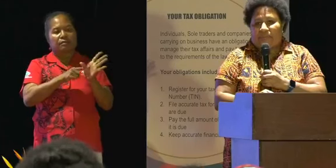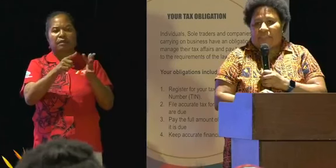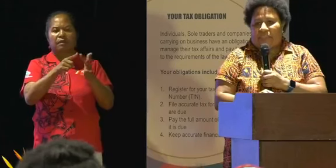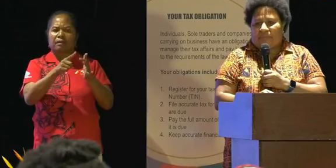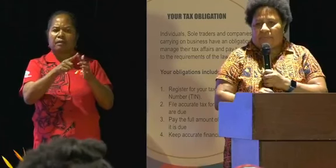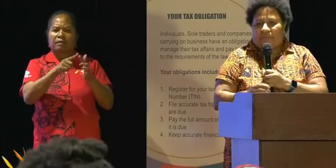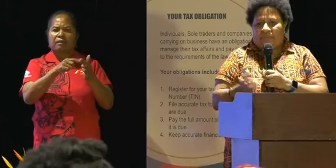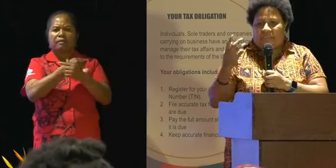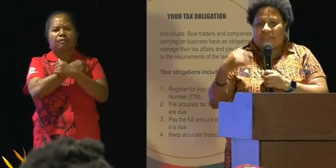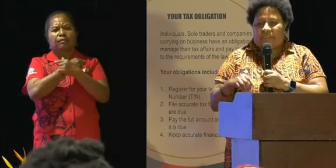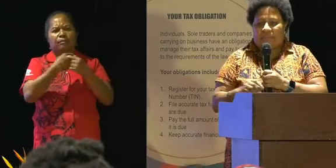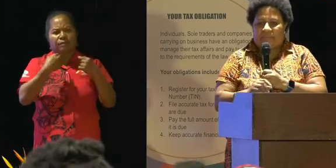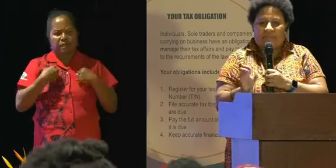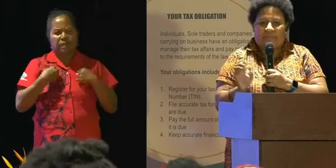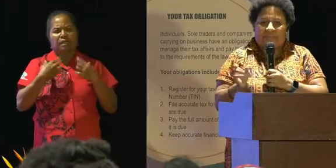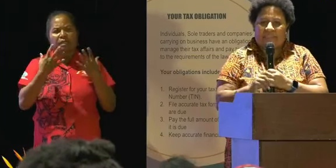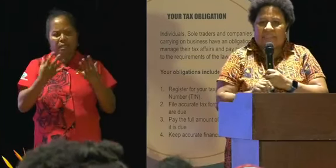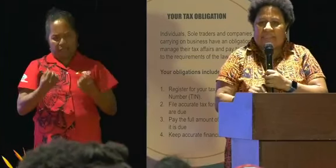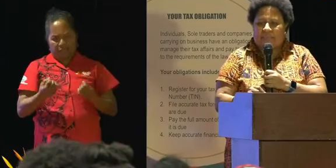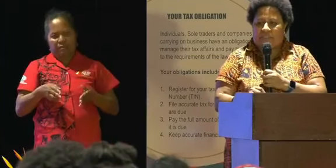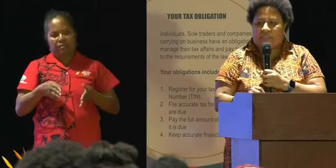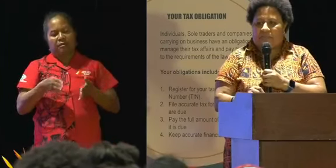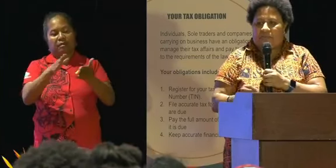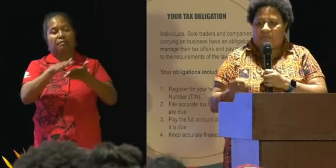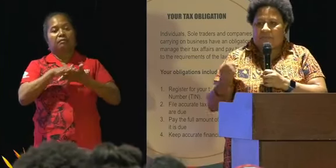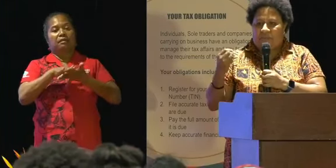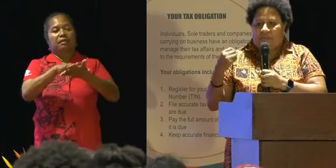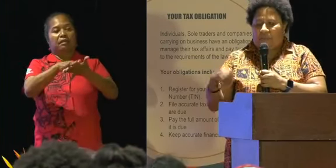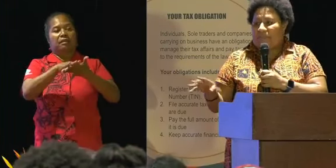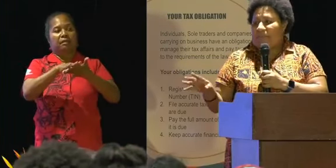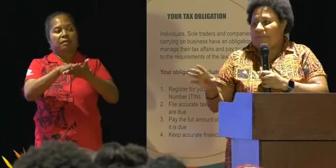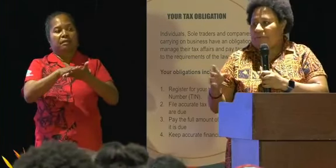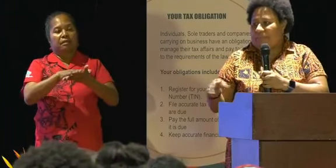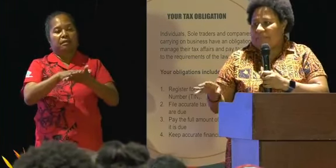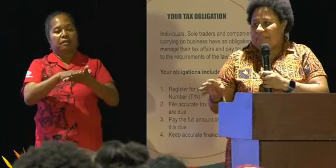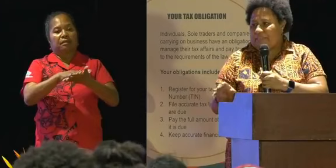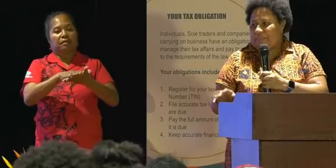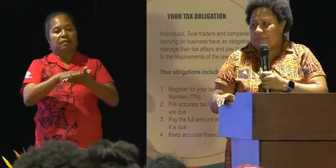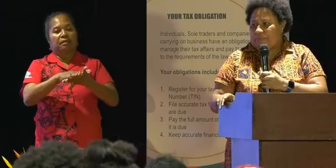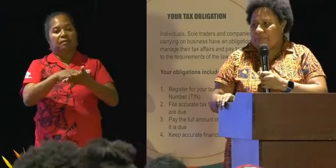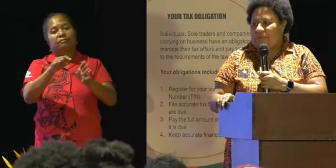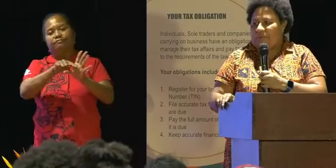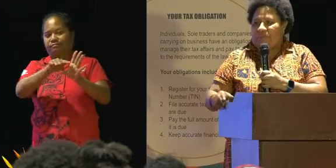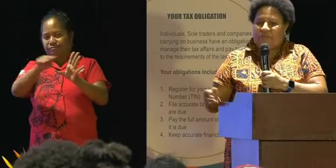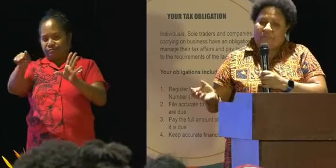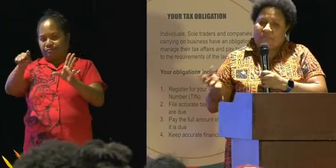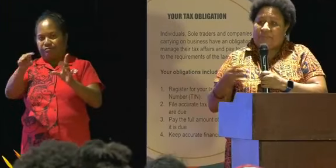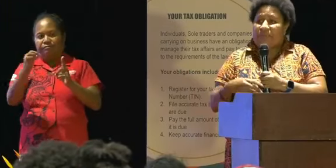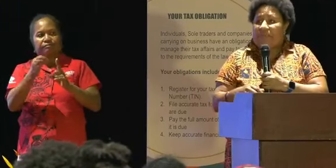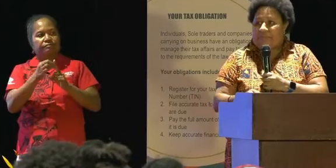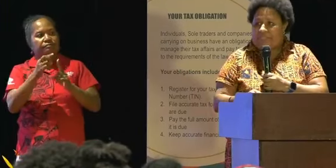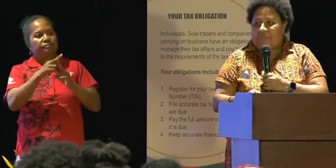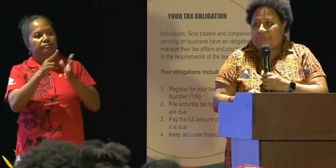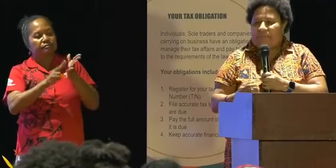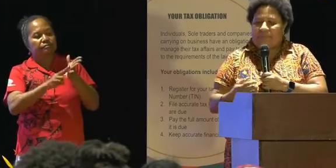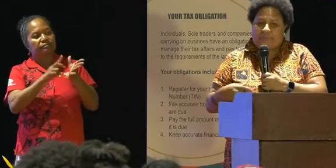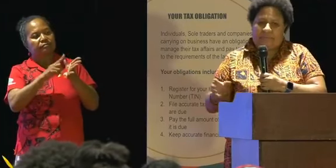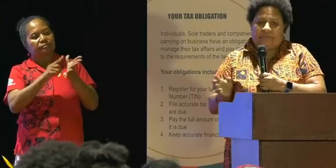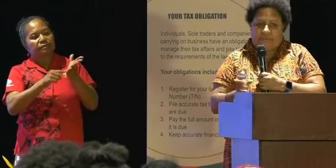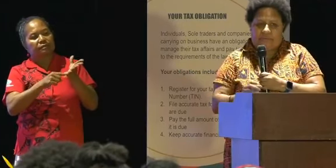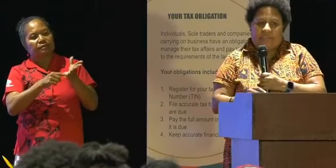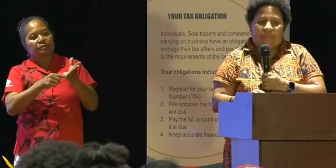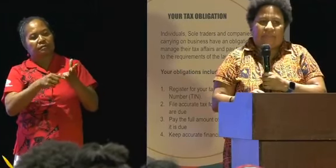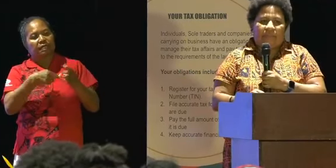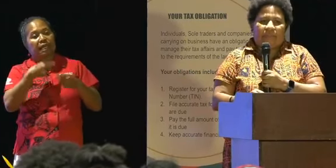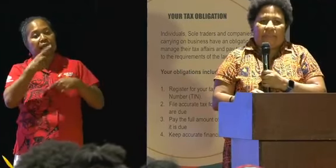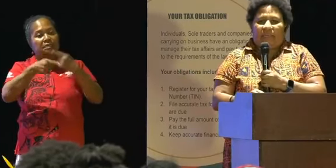penalty remission, which is on the fancy term just to talk. But people are also penalty blue you. But you give me a reason why people need